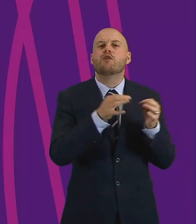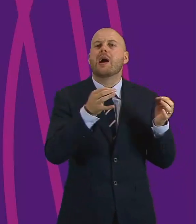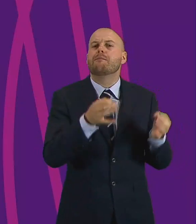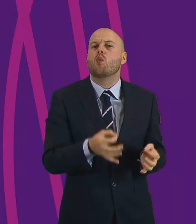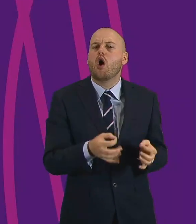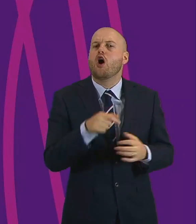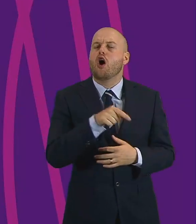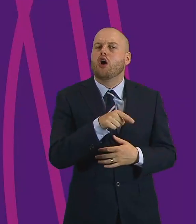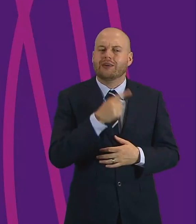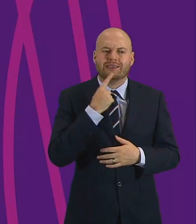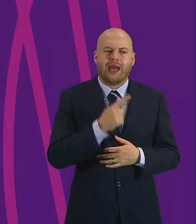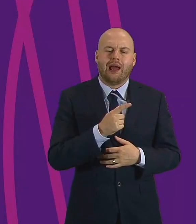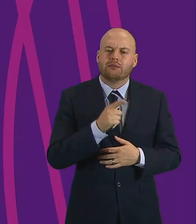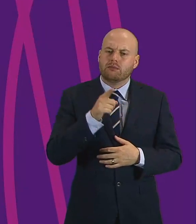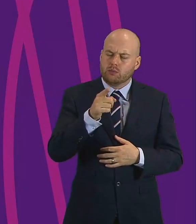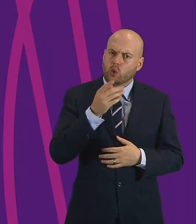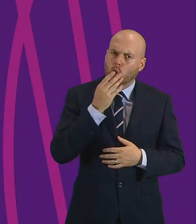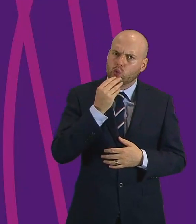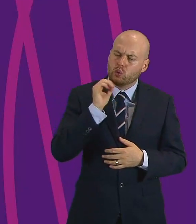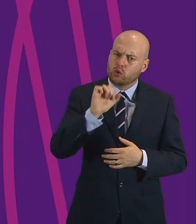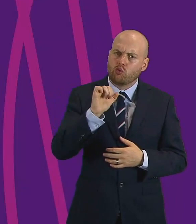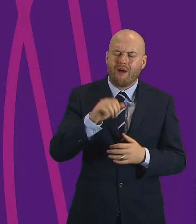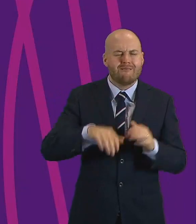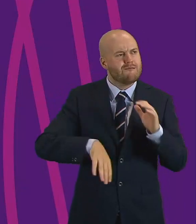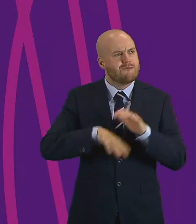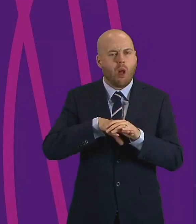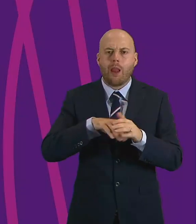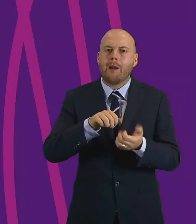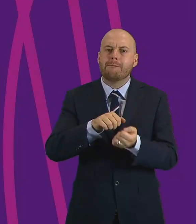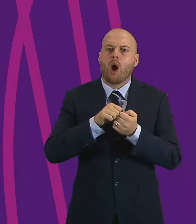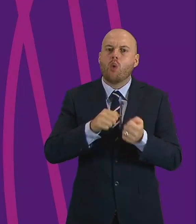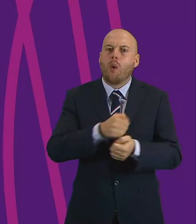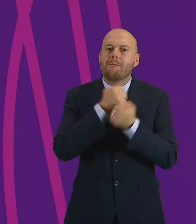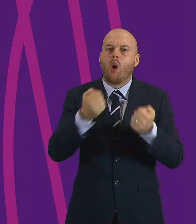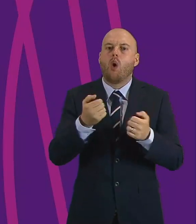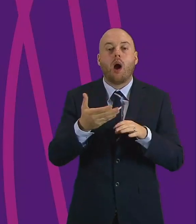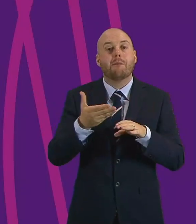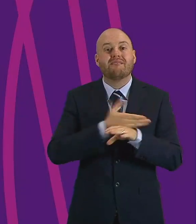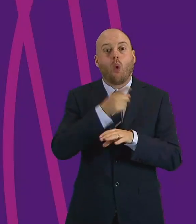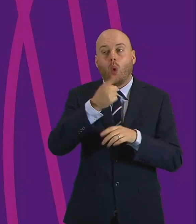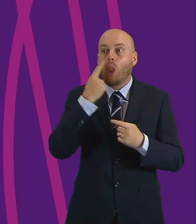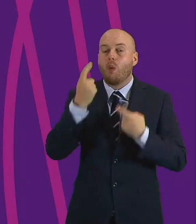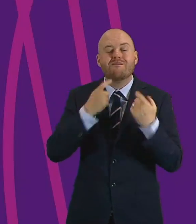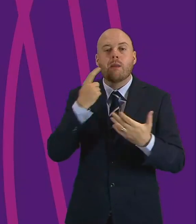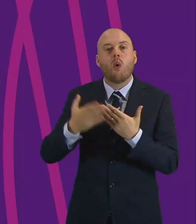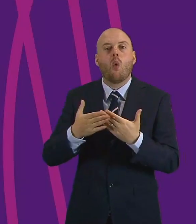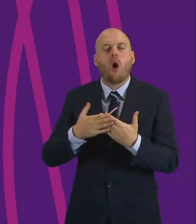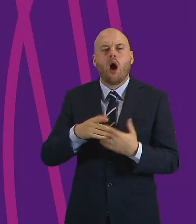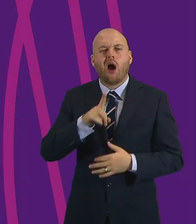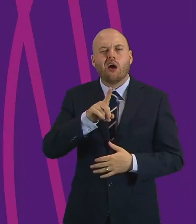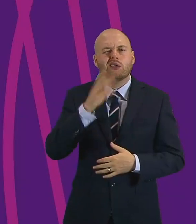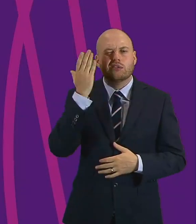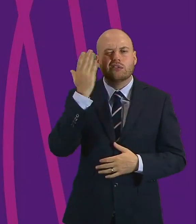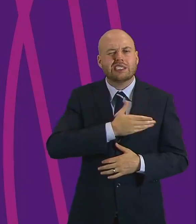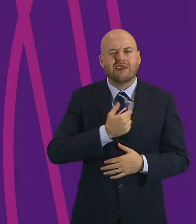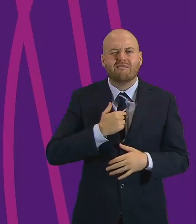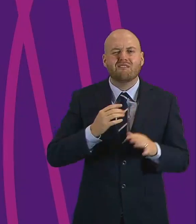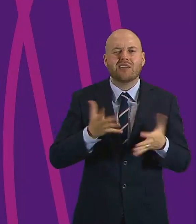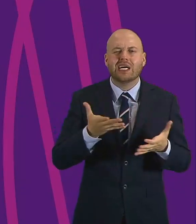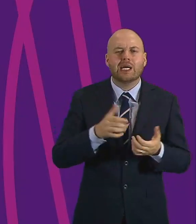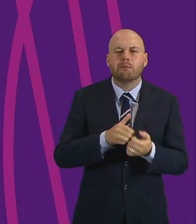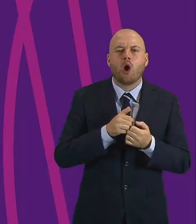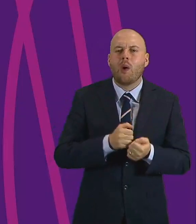full borrowing powers before we go looking for more. I would remind them that we do not have borrowing powers for a pandemic. Jackie Baillie said we